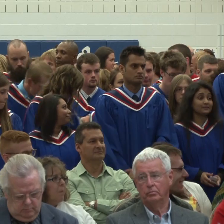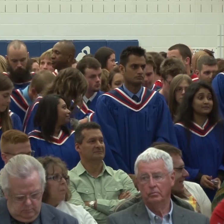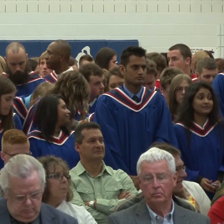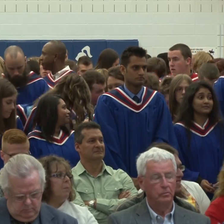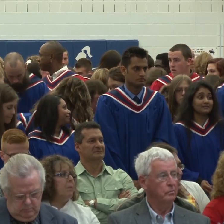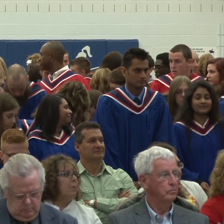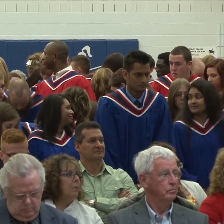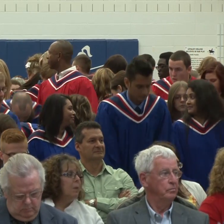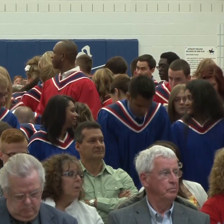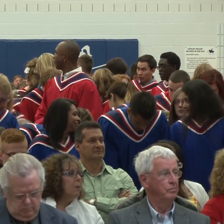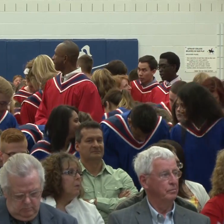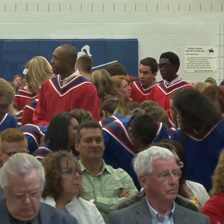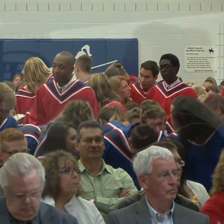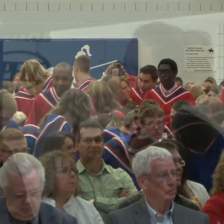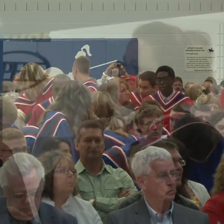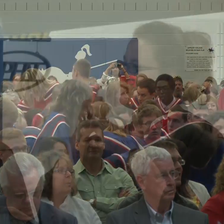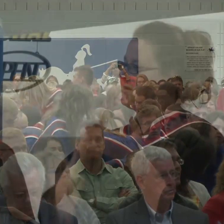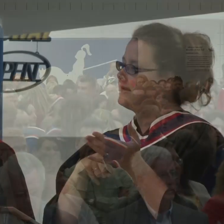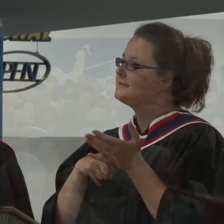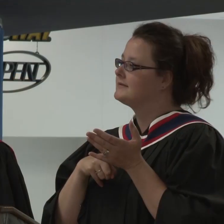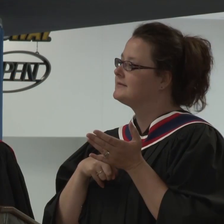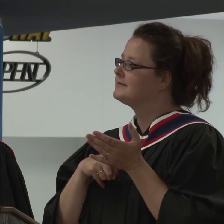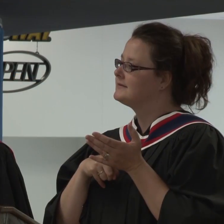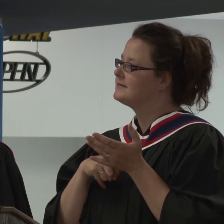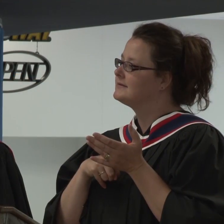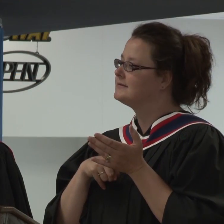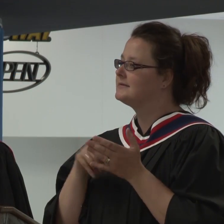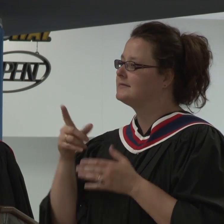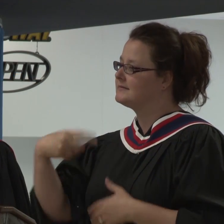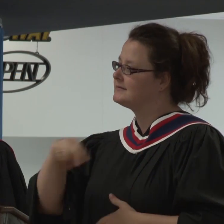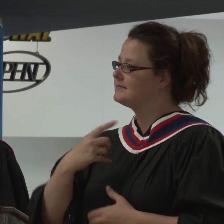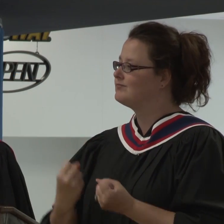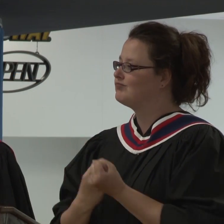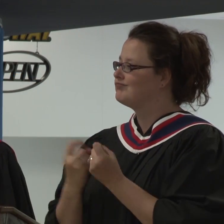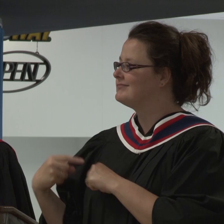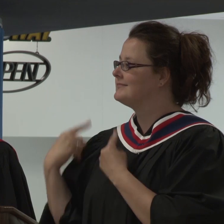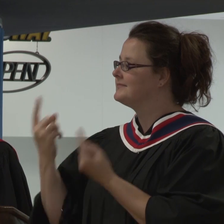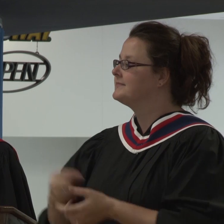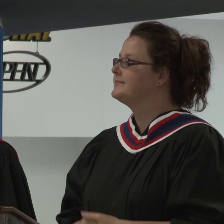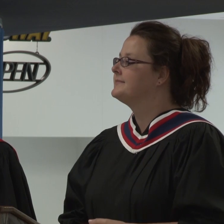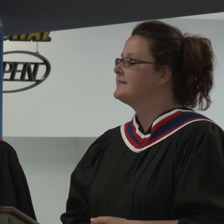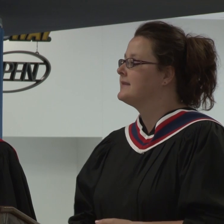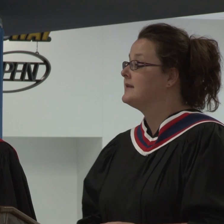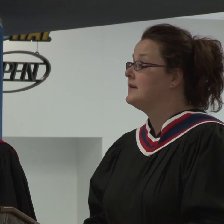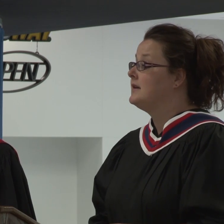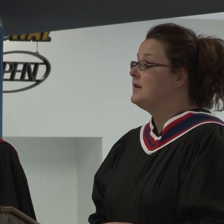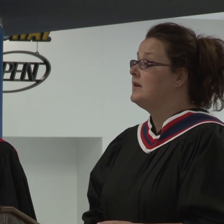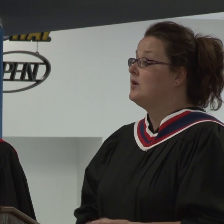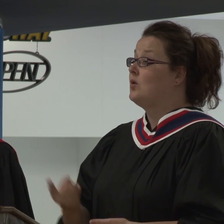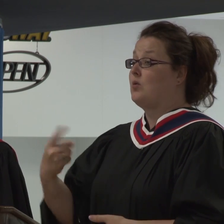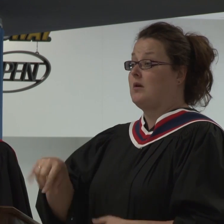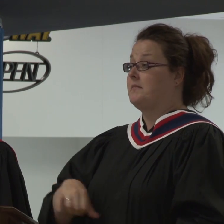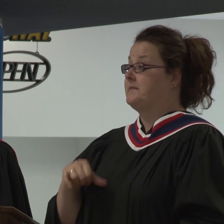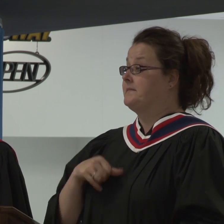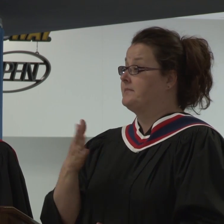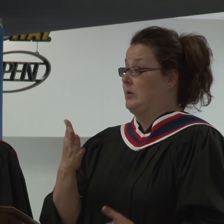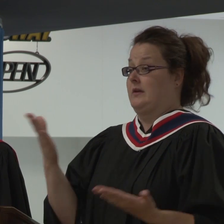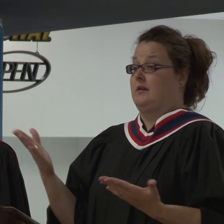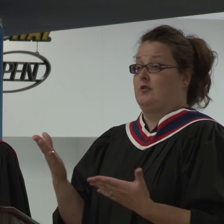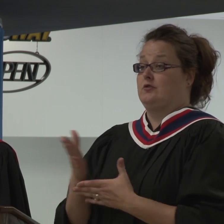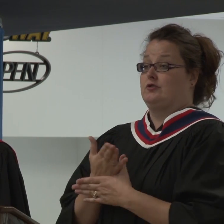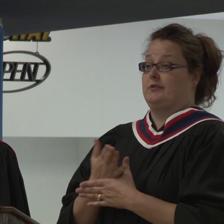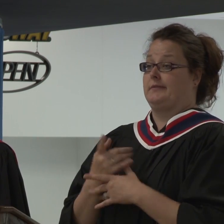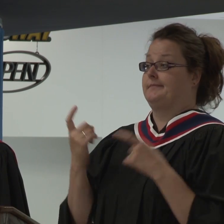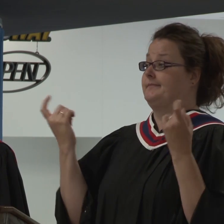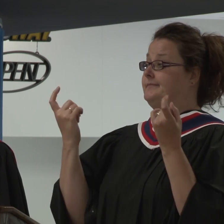Thank you. That's very important to express that appreciation. We are all so proud of you, and we're here to share your celebration, of